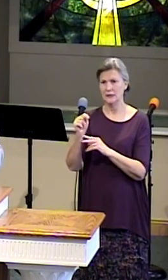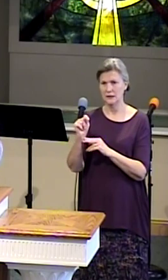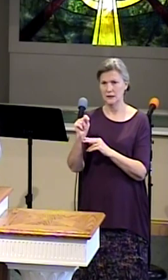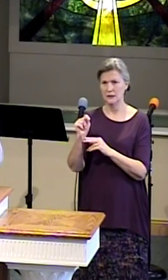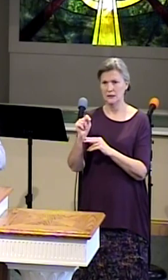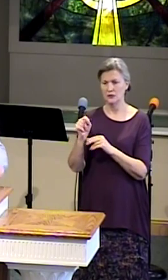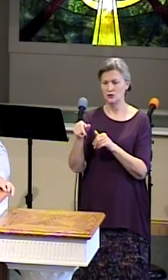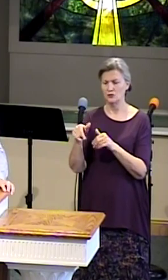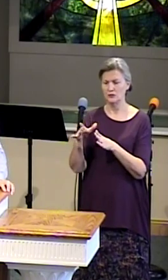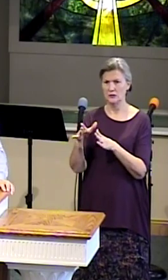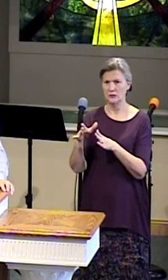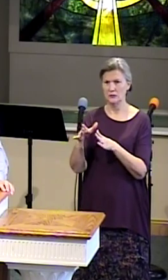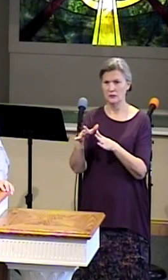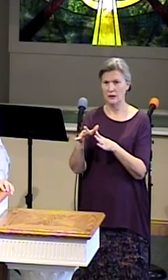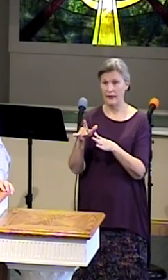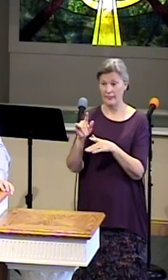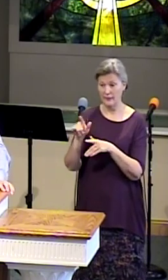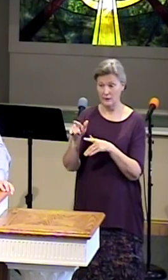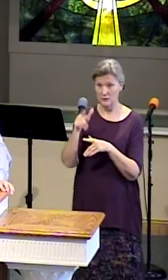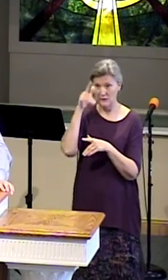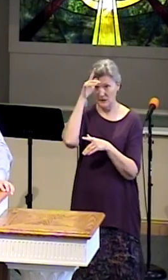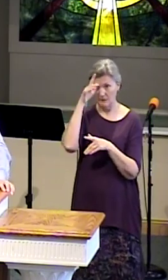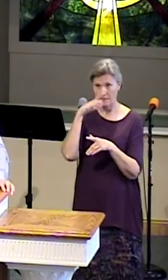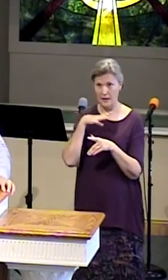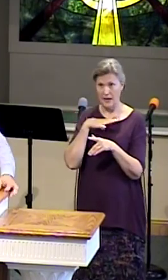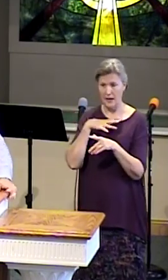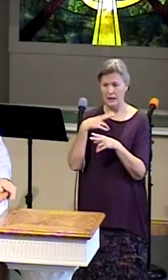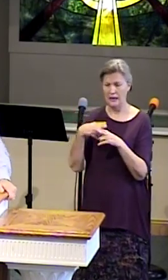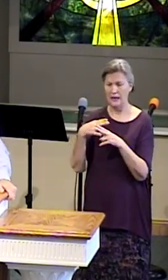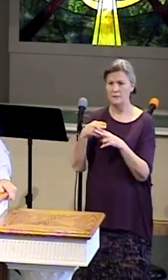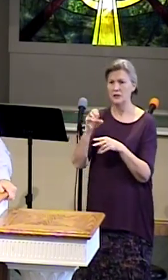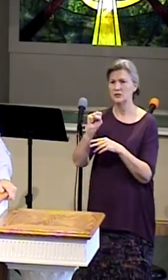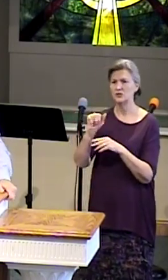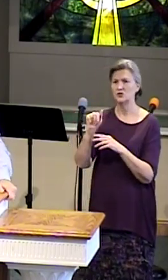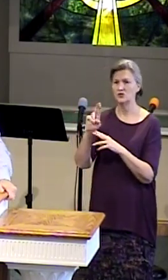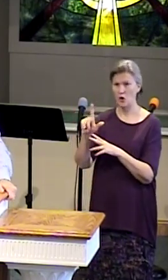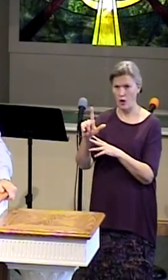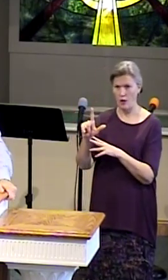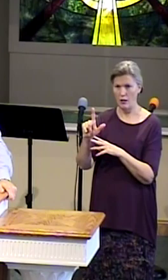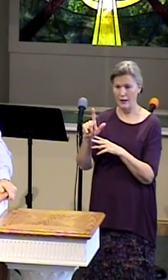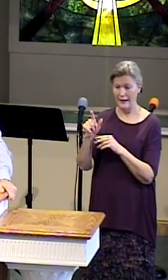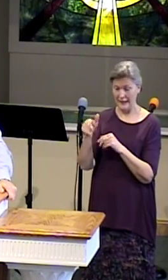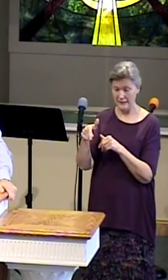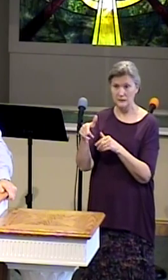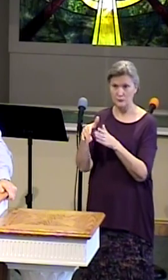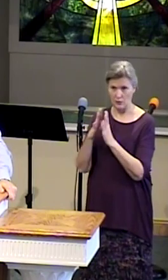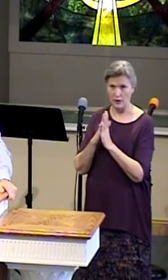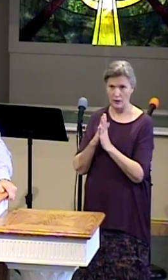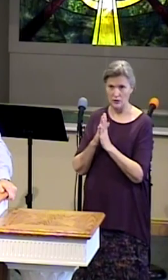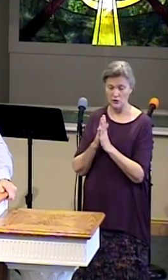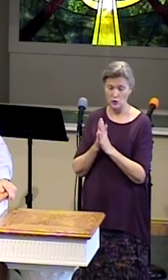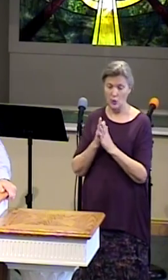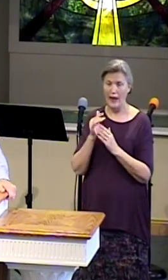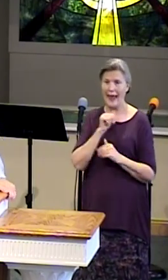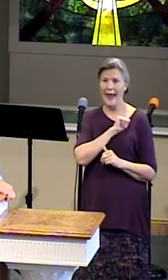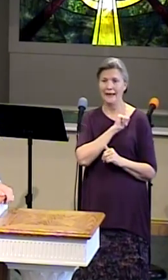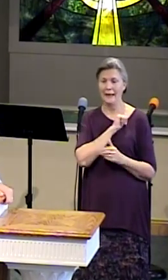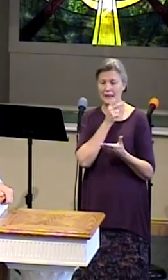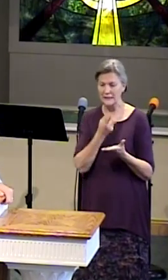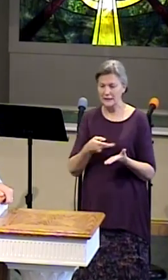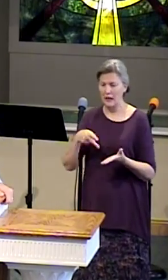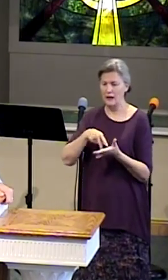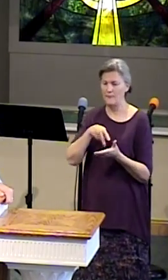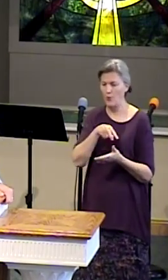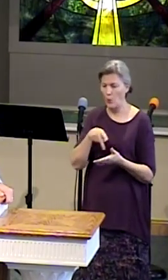Tarsus. He's praying. You tell me God doesn't know your situation. He knows the